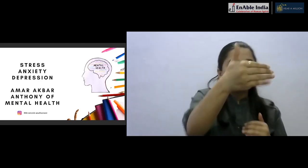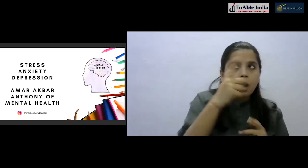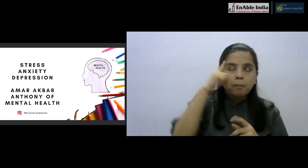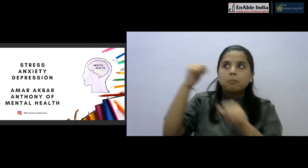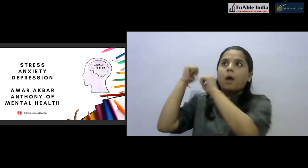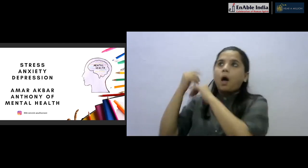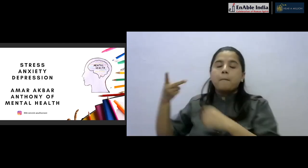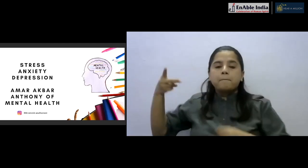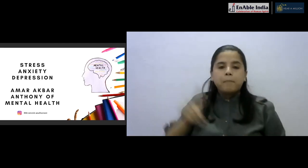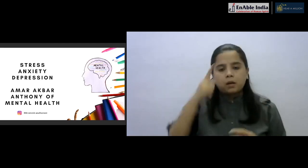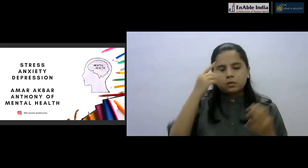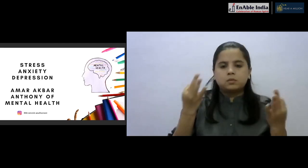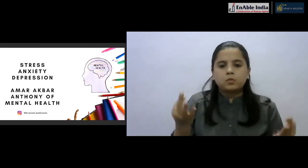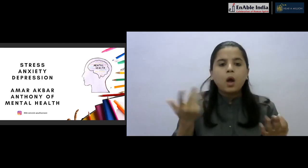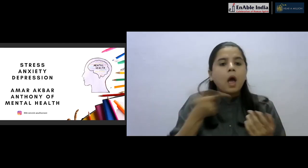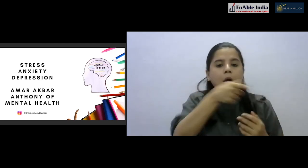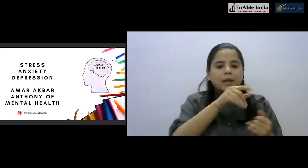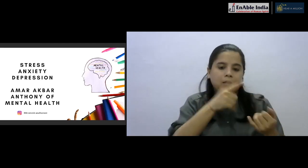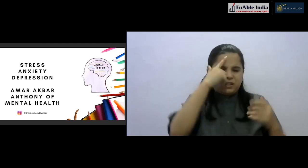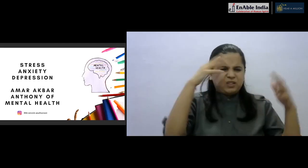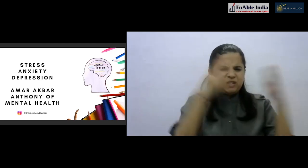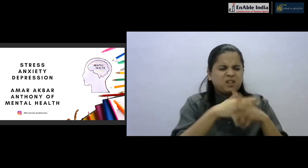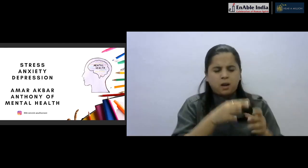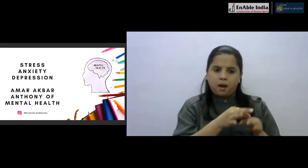Because stress is in future, depression is in his past. So